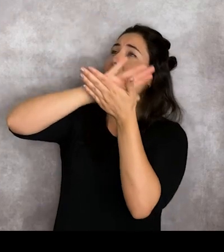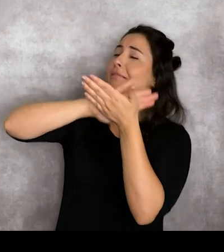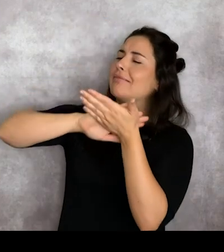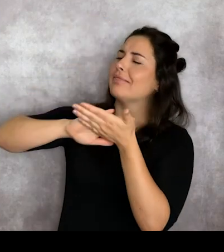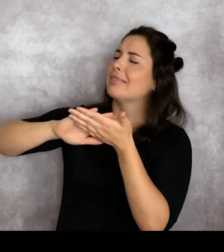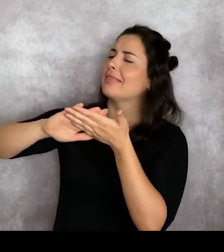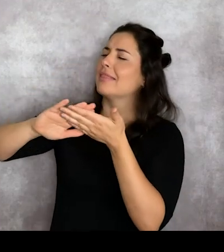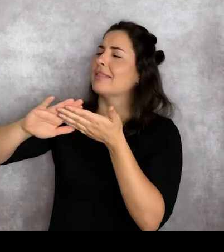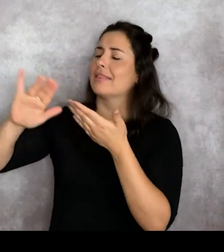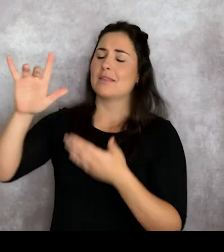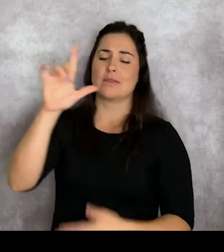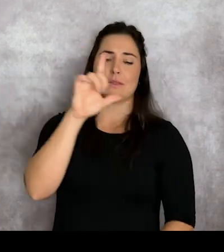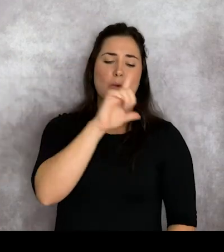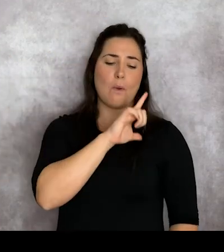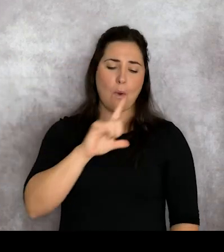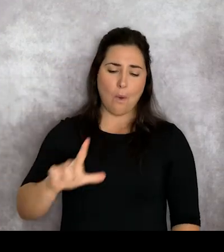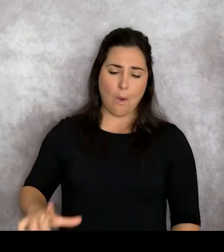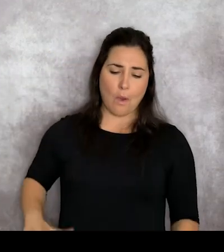holy,